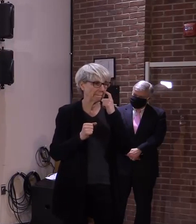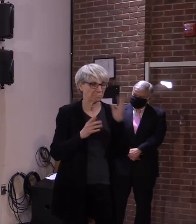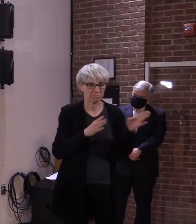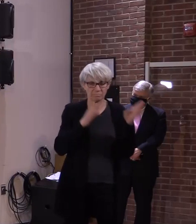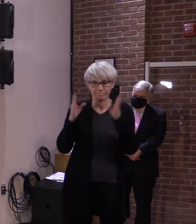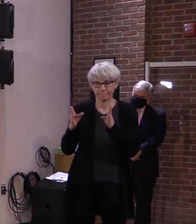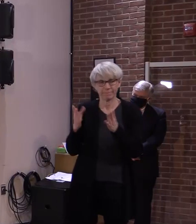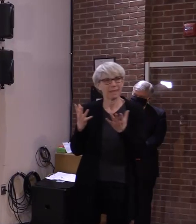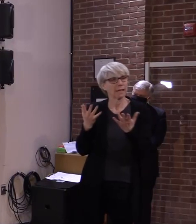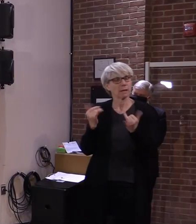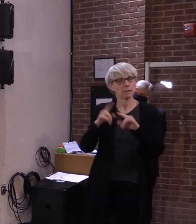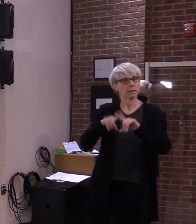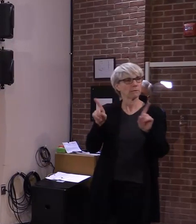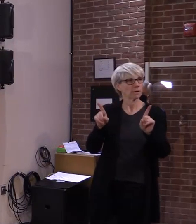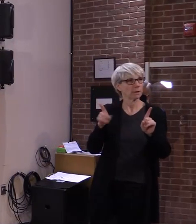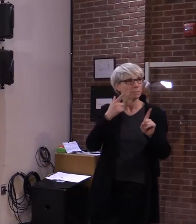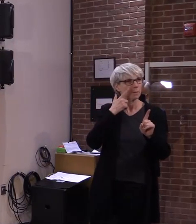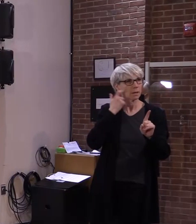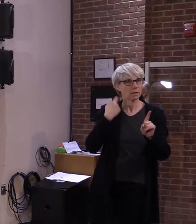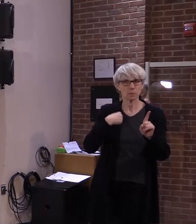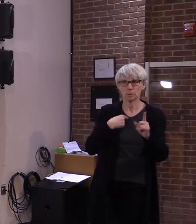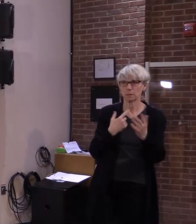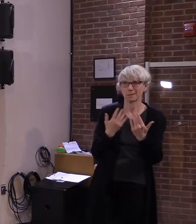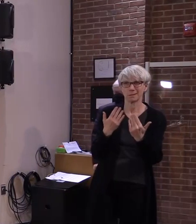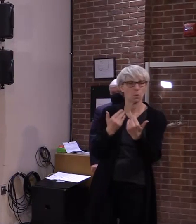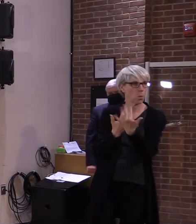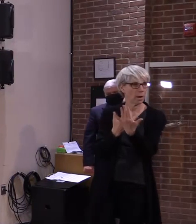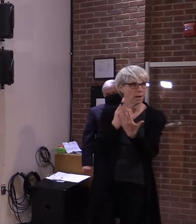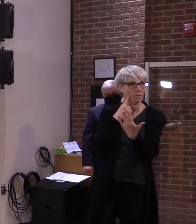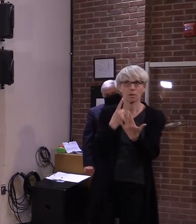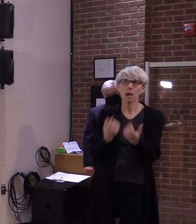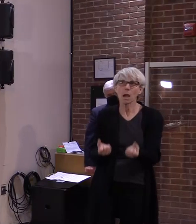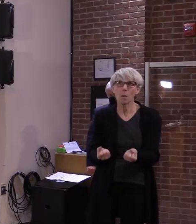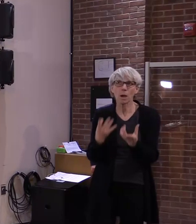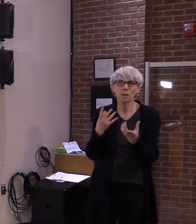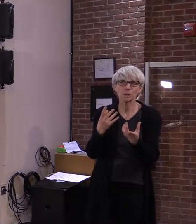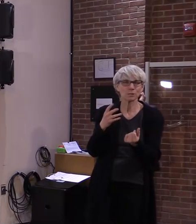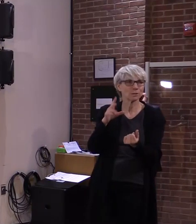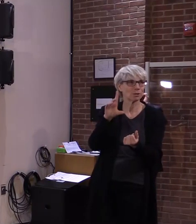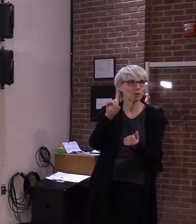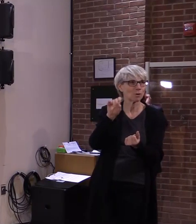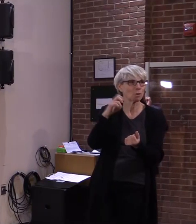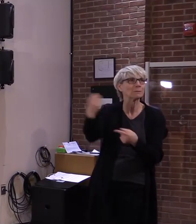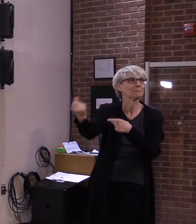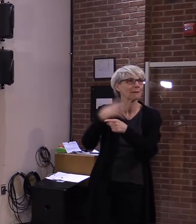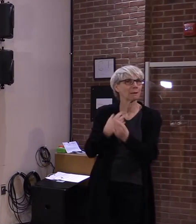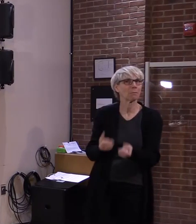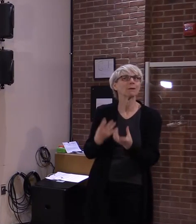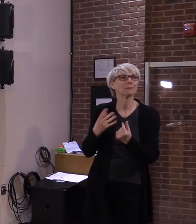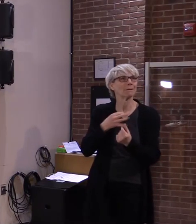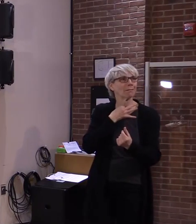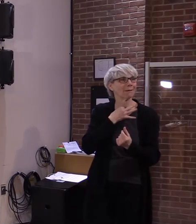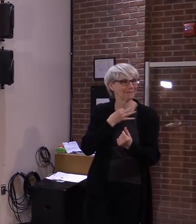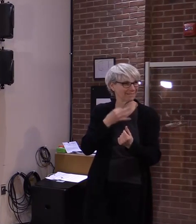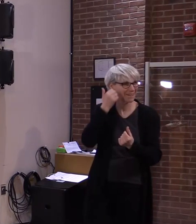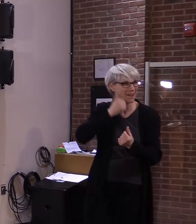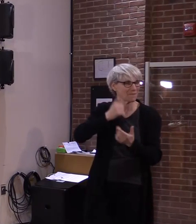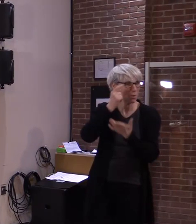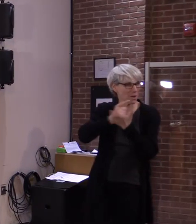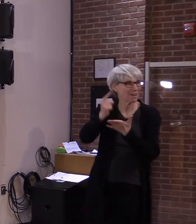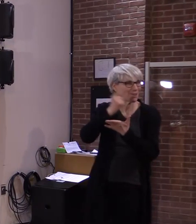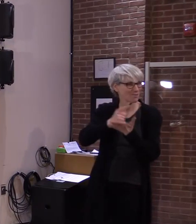But it's different now because we're all waiting for our allocation. So this is timely from our perspective to